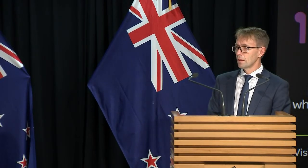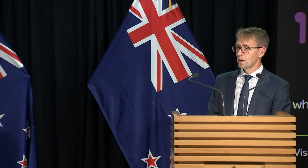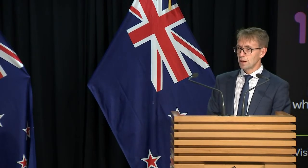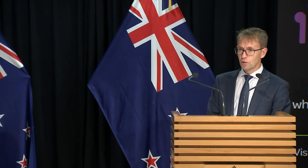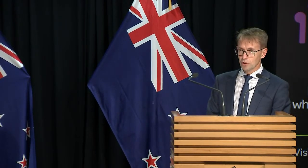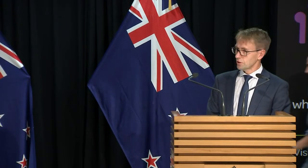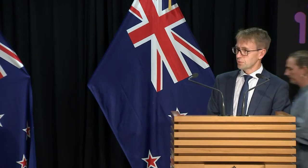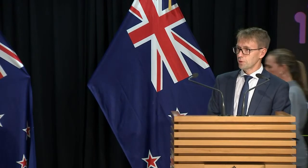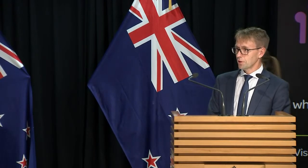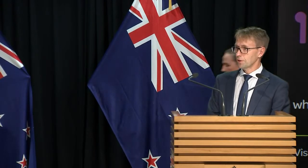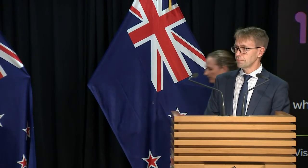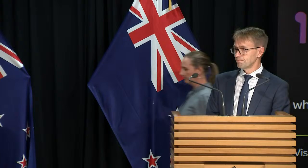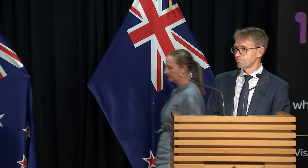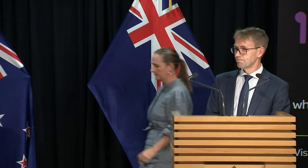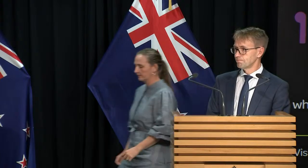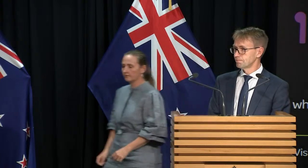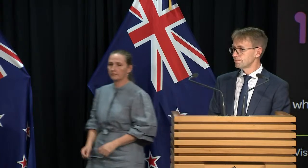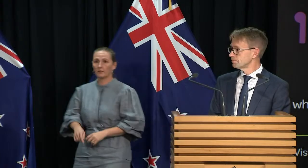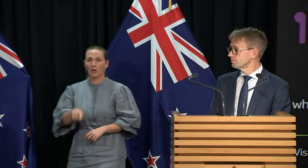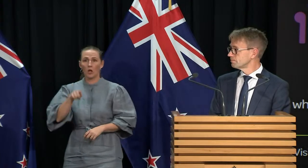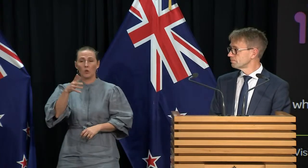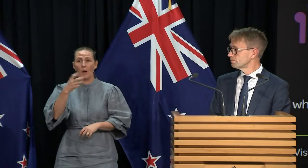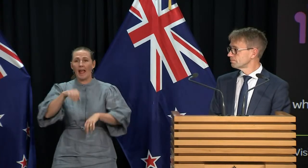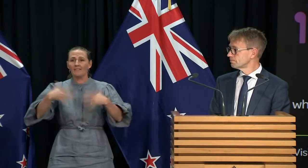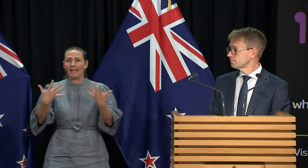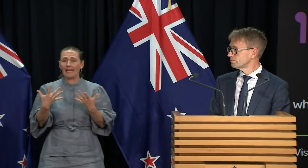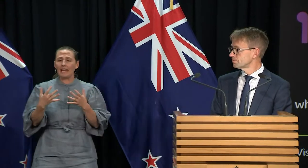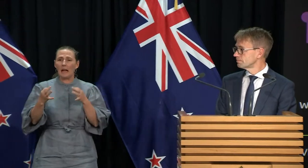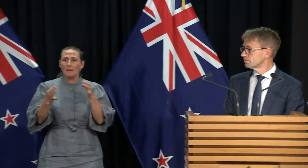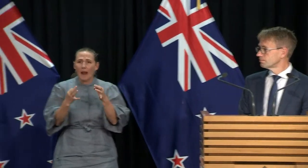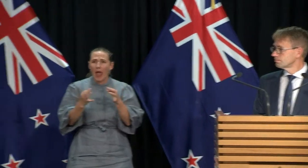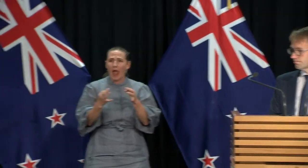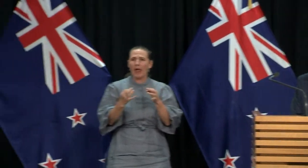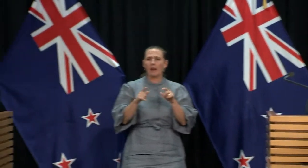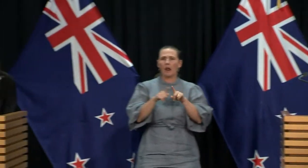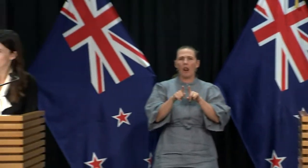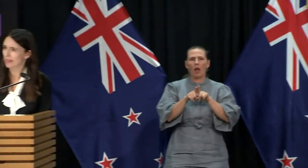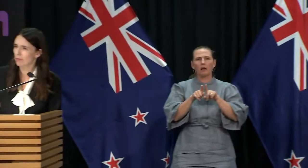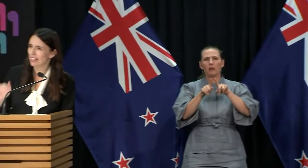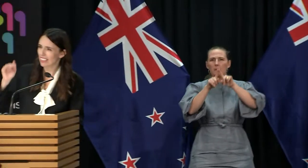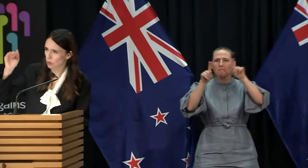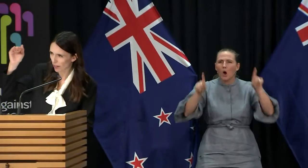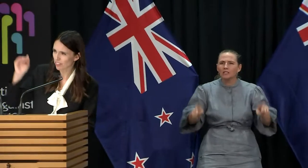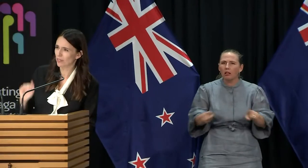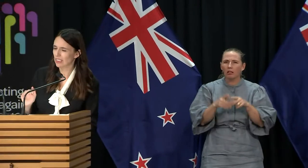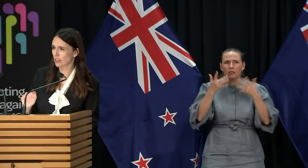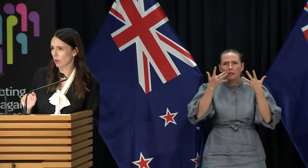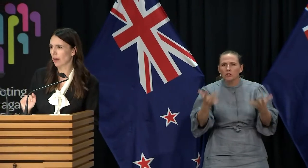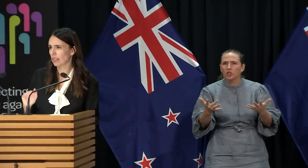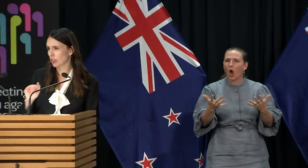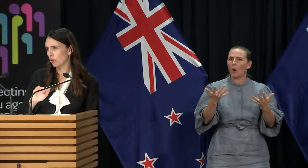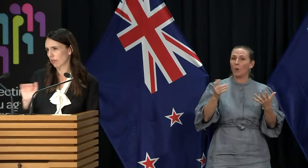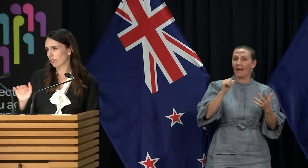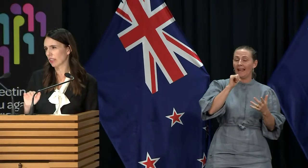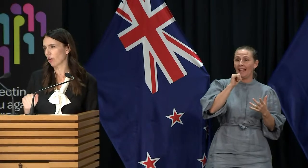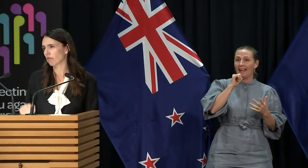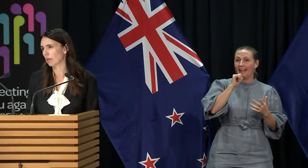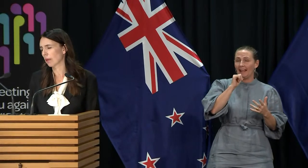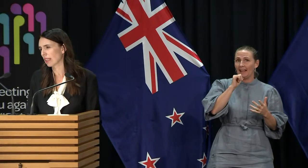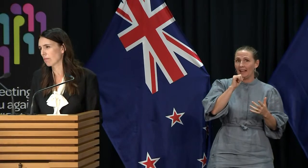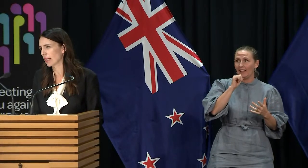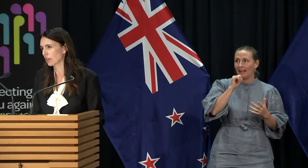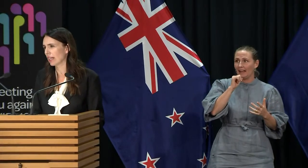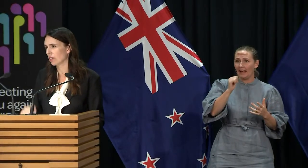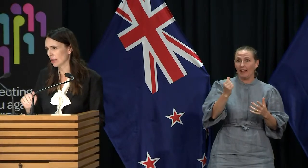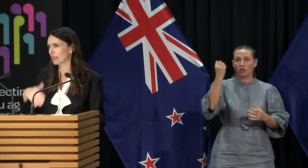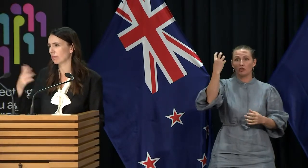admission rates? Not at this point, no. No, and difficult to model, but keeping in mind that's one of the reasons we wait until we're feeling confident